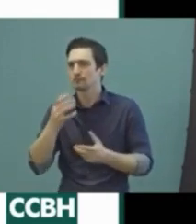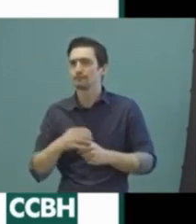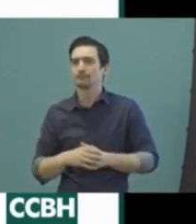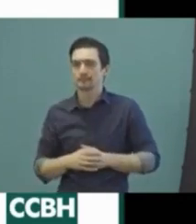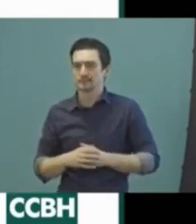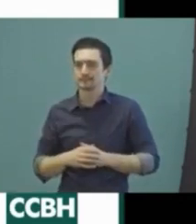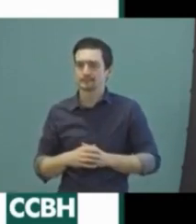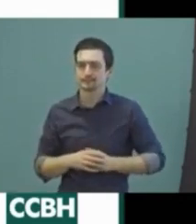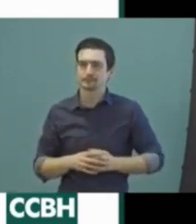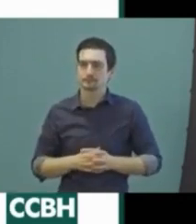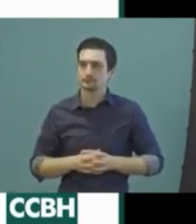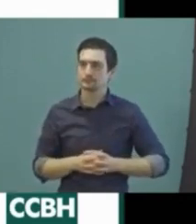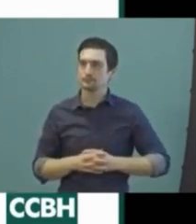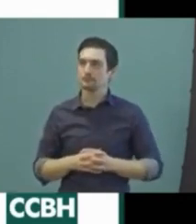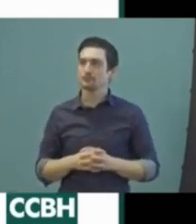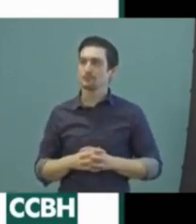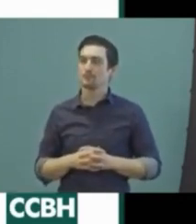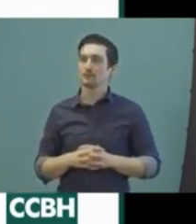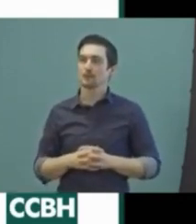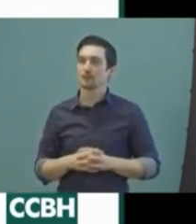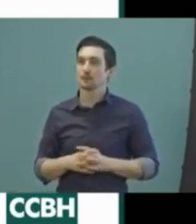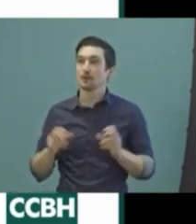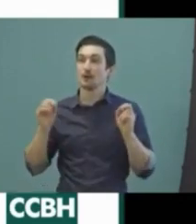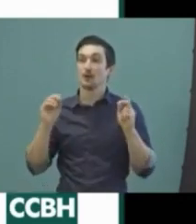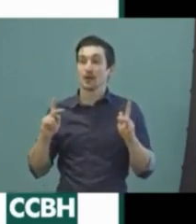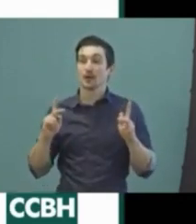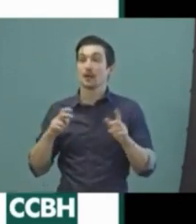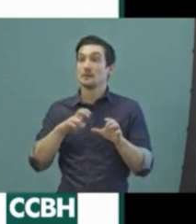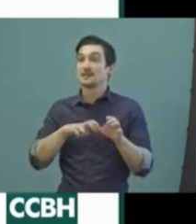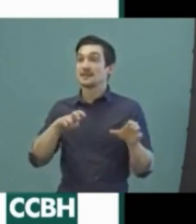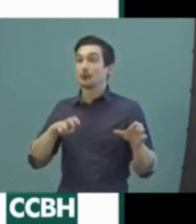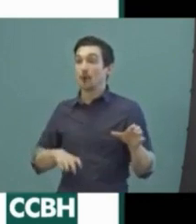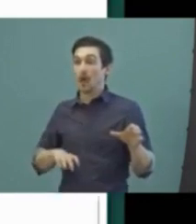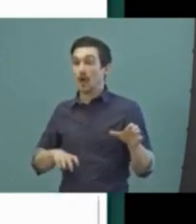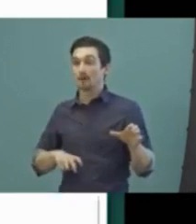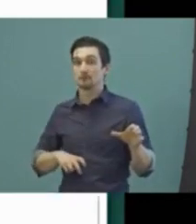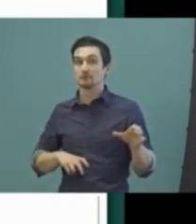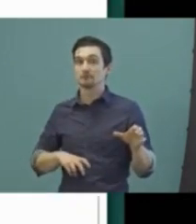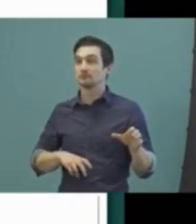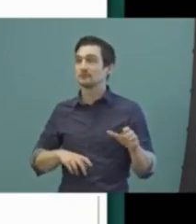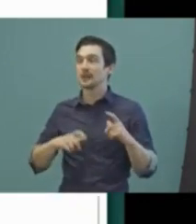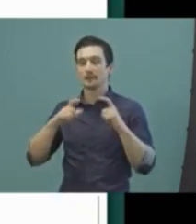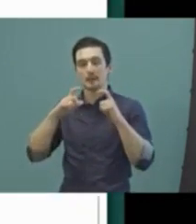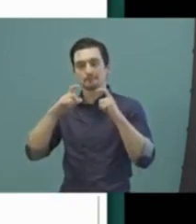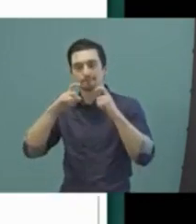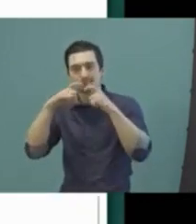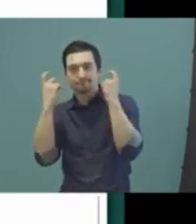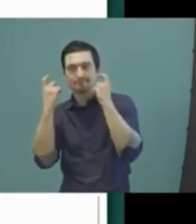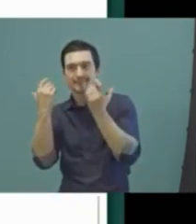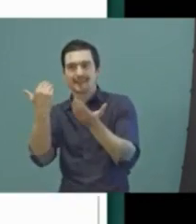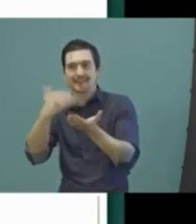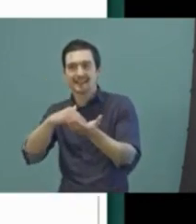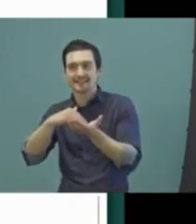state. So with that, I will step away and don my mask again and allow Ramona